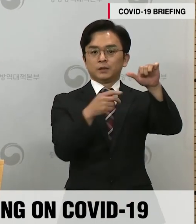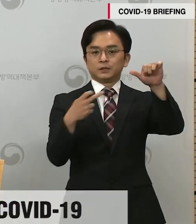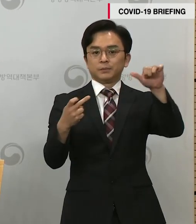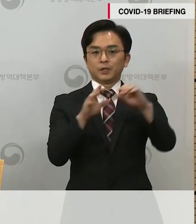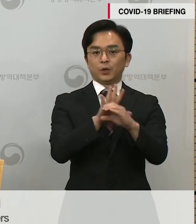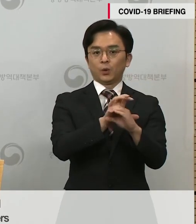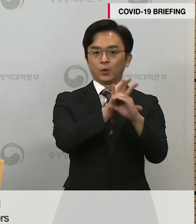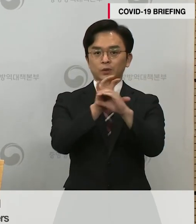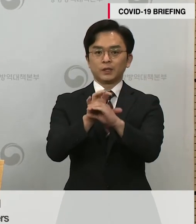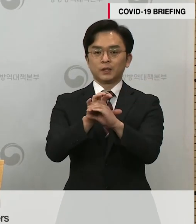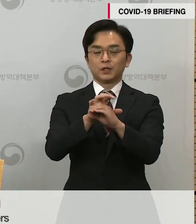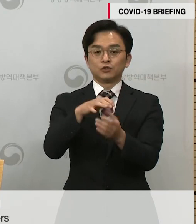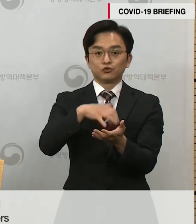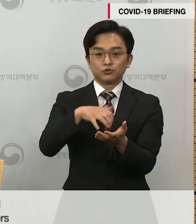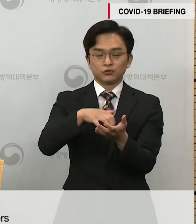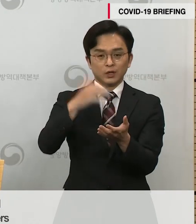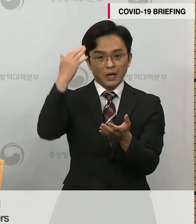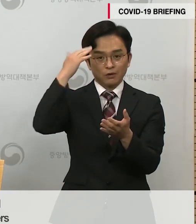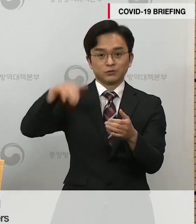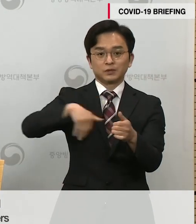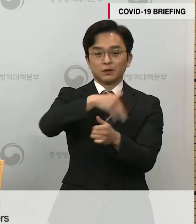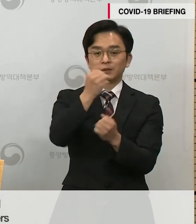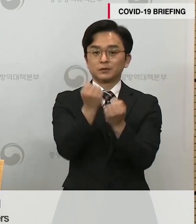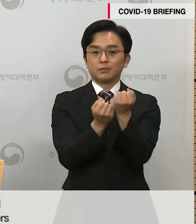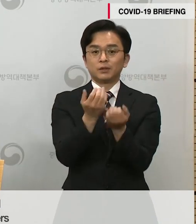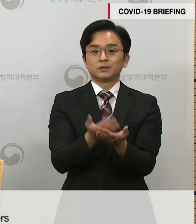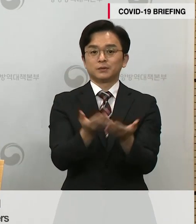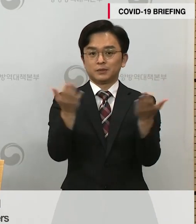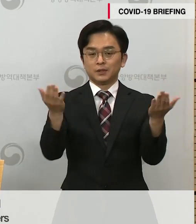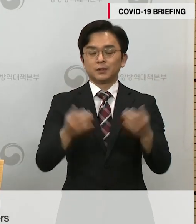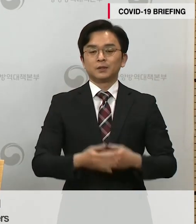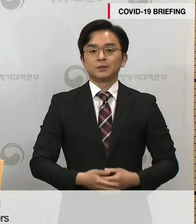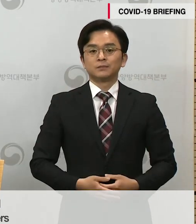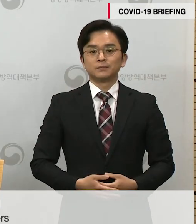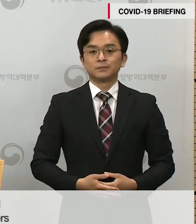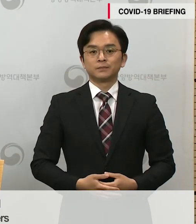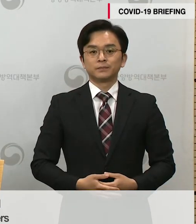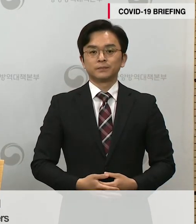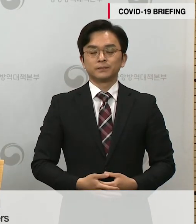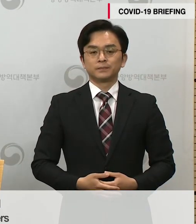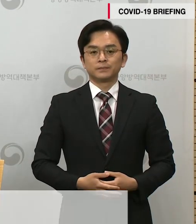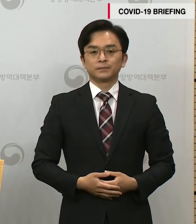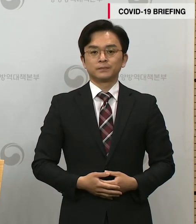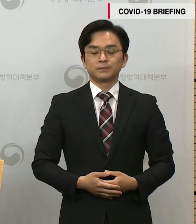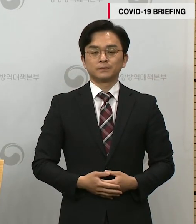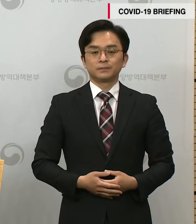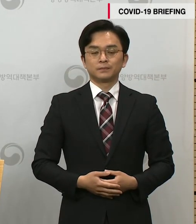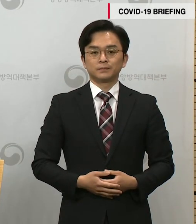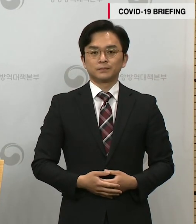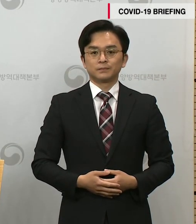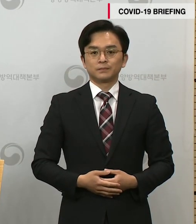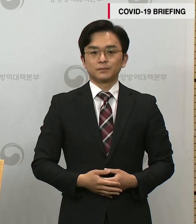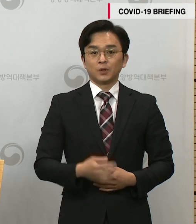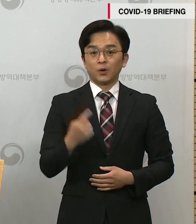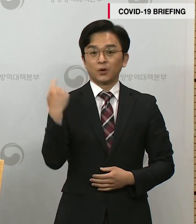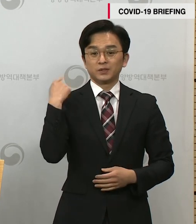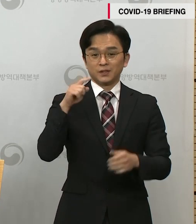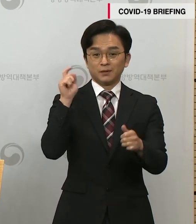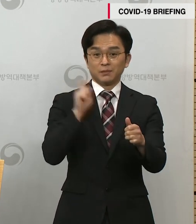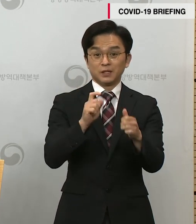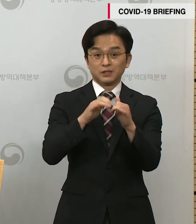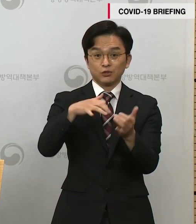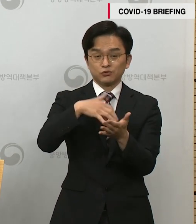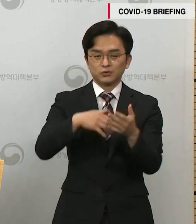Let us now begin our regular briefing for May 12th, Tuesday, on the COVID-19 outbreak response in the country. Newly